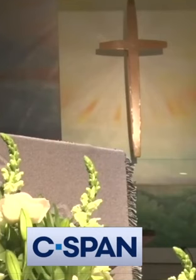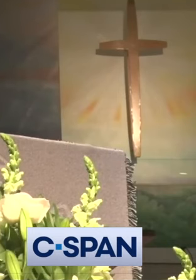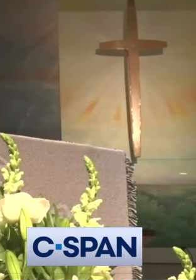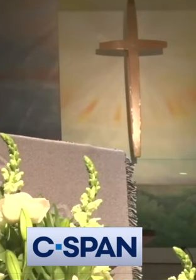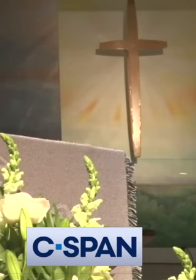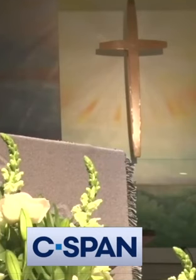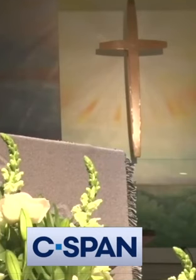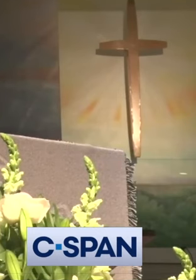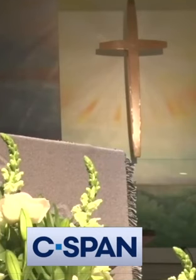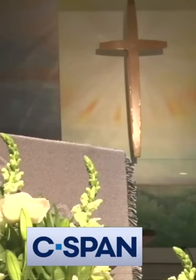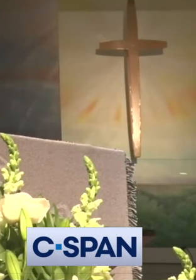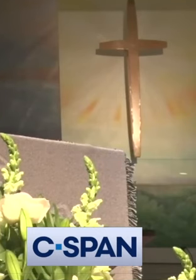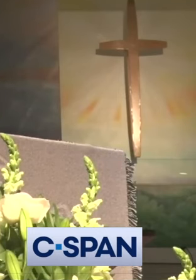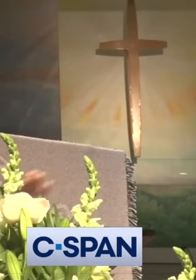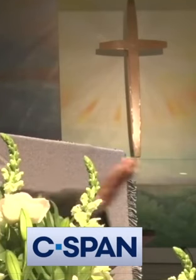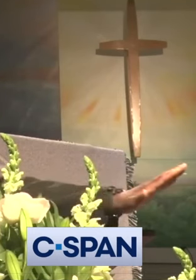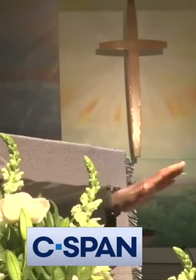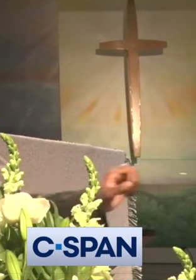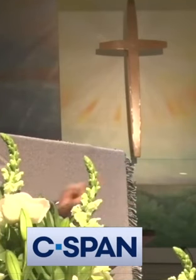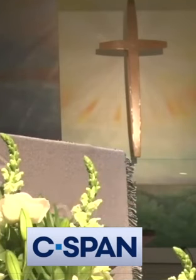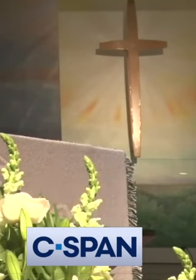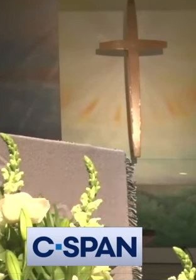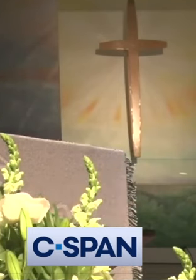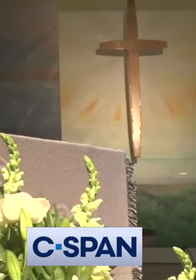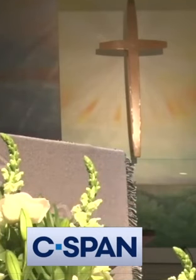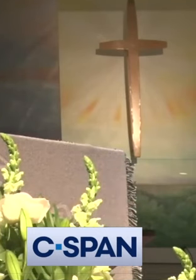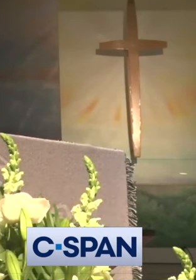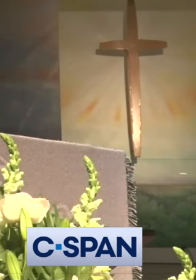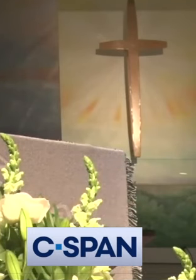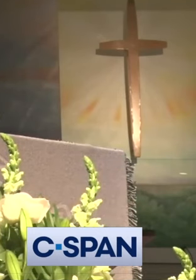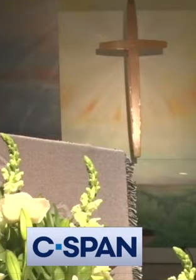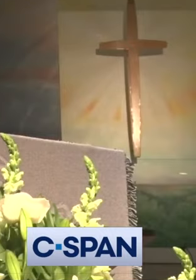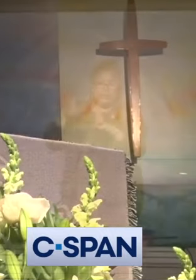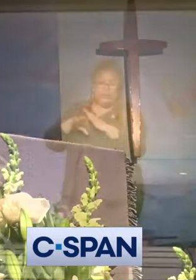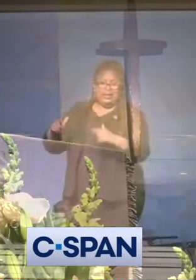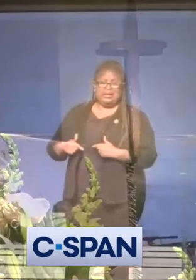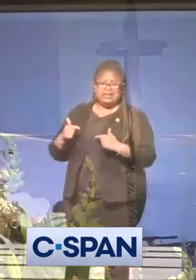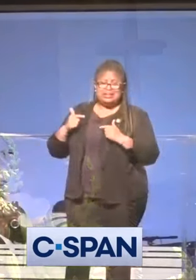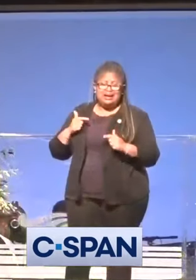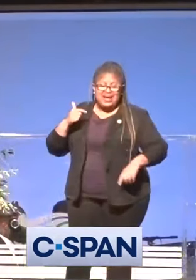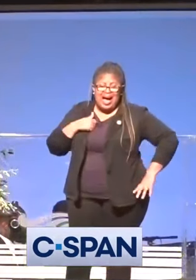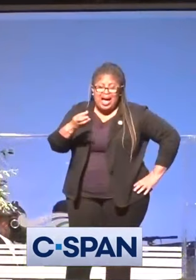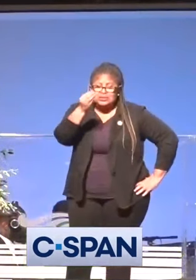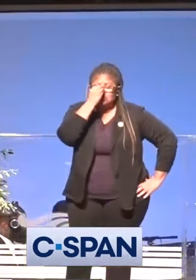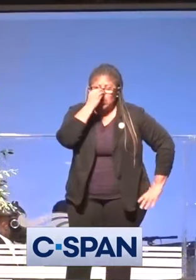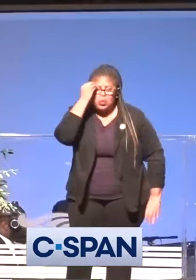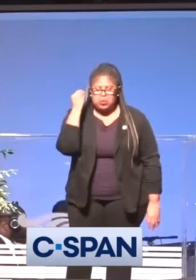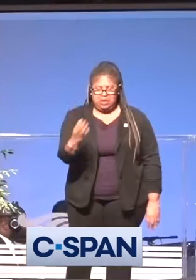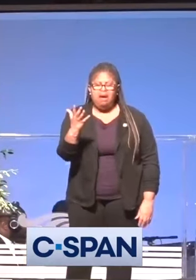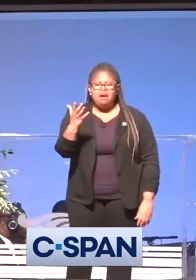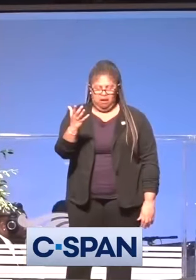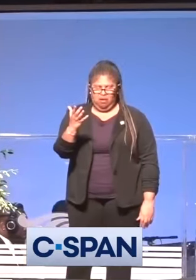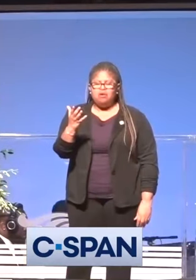Everybody's shelter. I don't care what George Floyd did. I don't care.